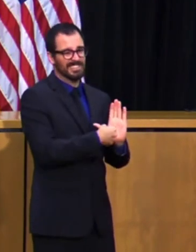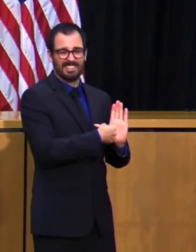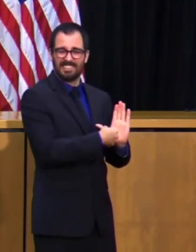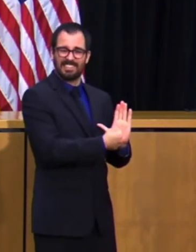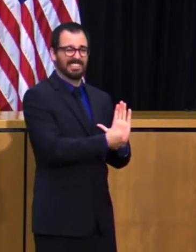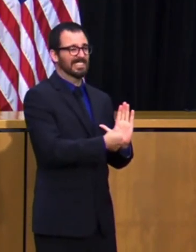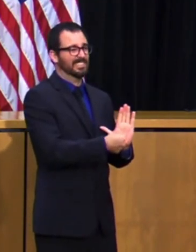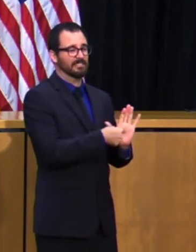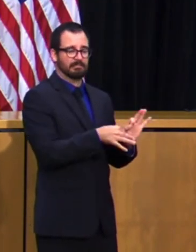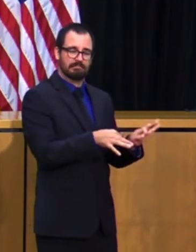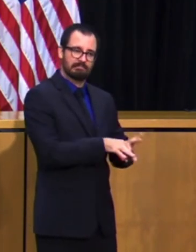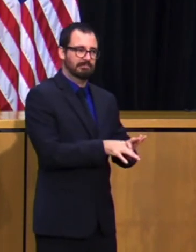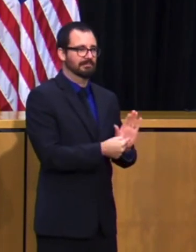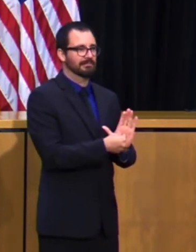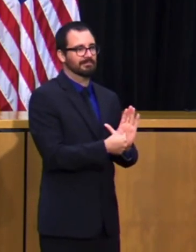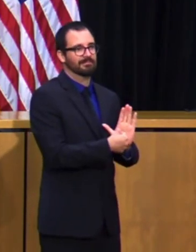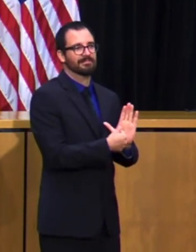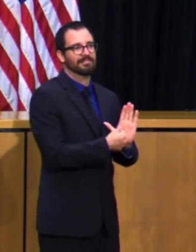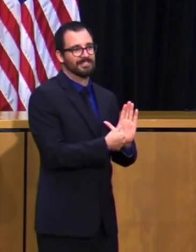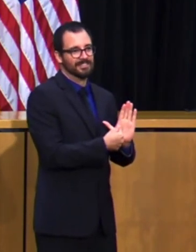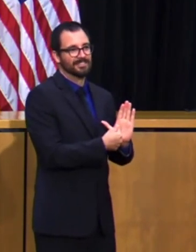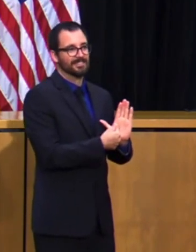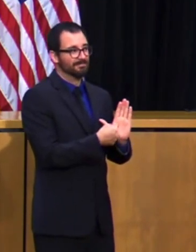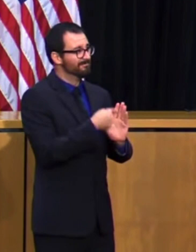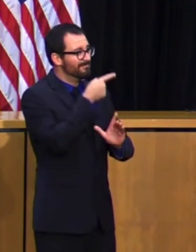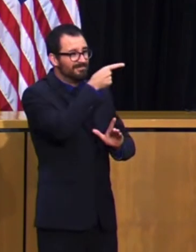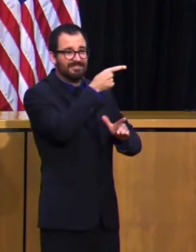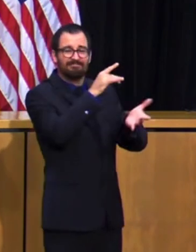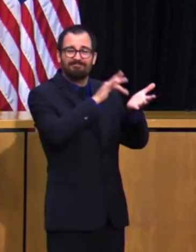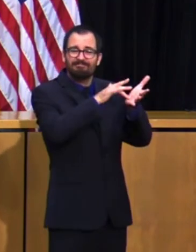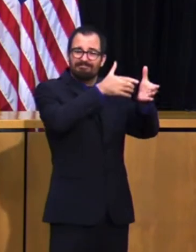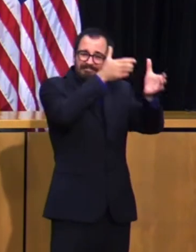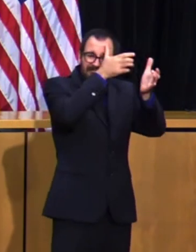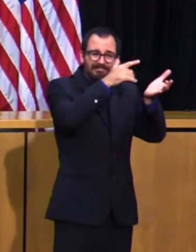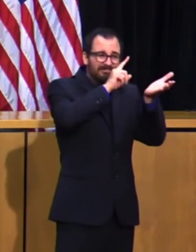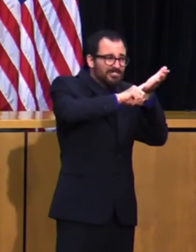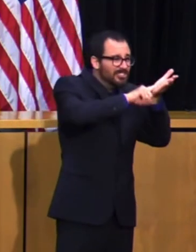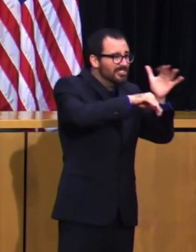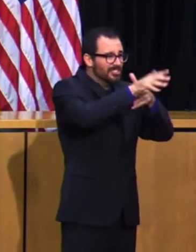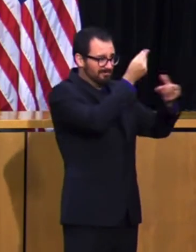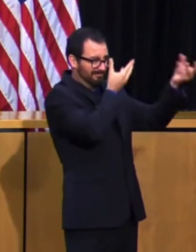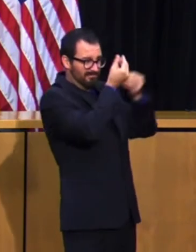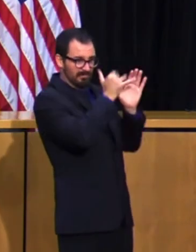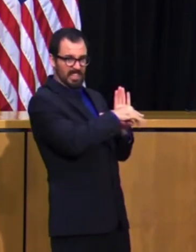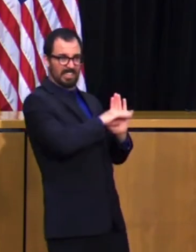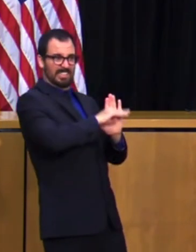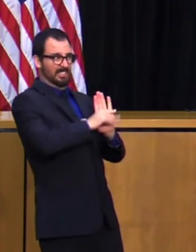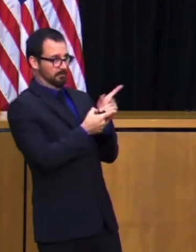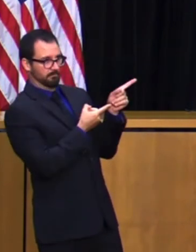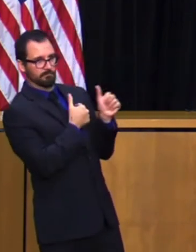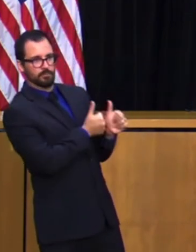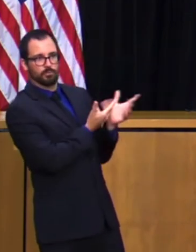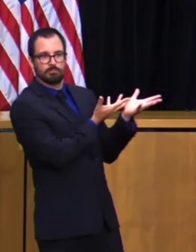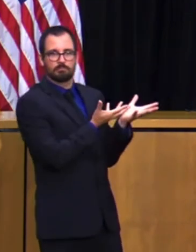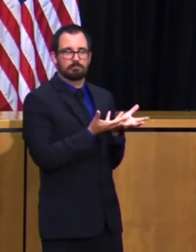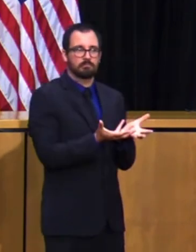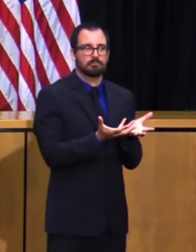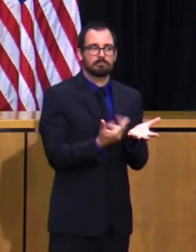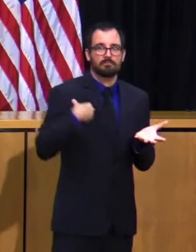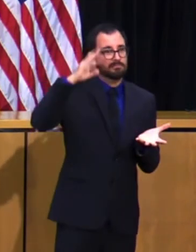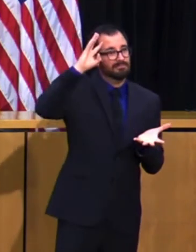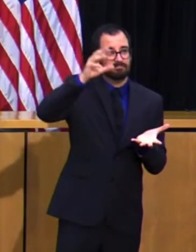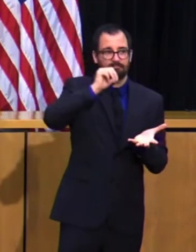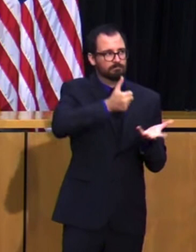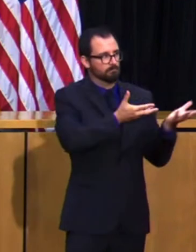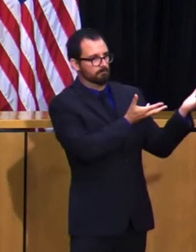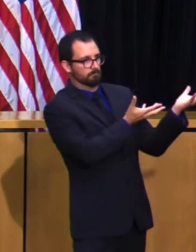compliance that have been developed by the Reopening Advisory Board to ensure that we continue to fight the spread. We've never said we're going to get to zero without